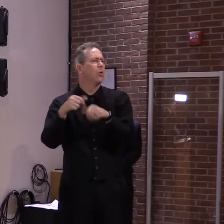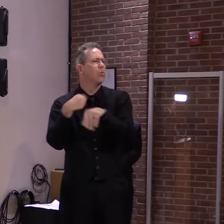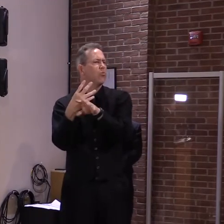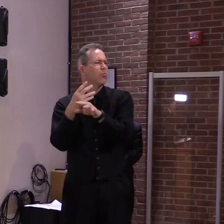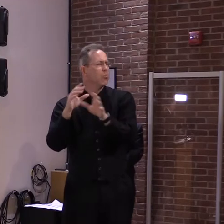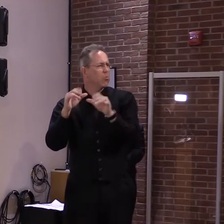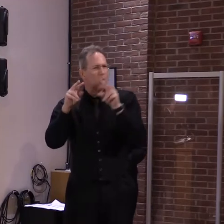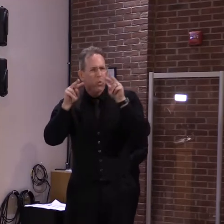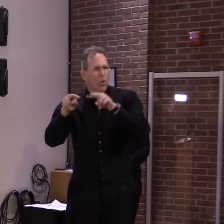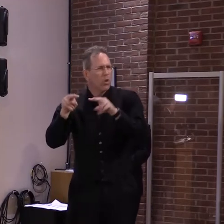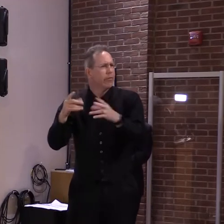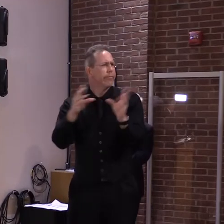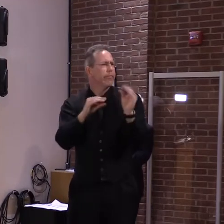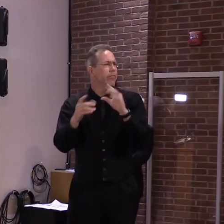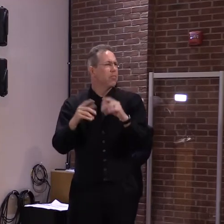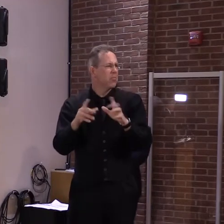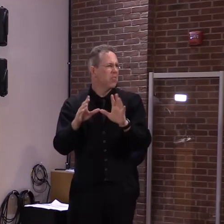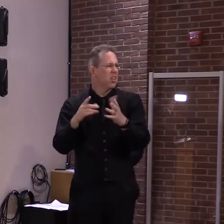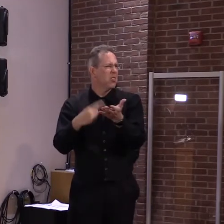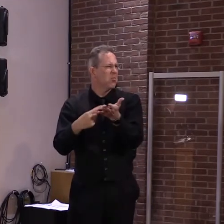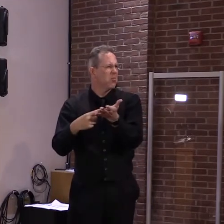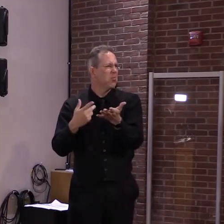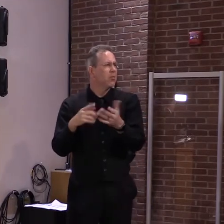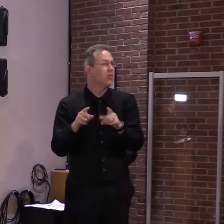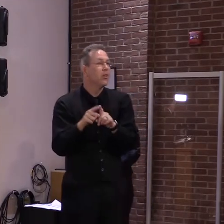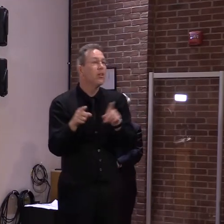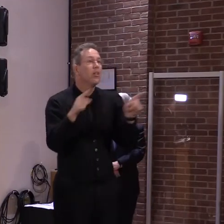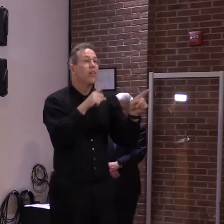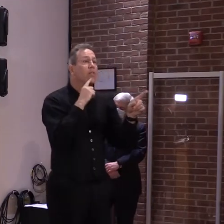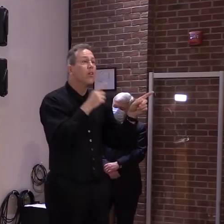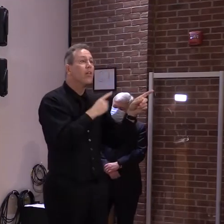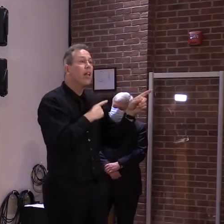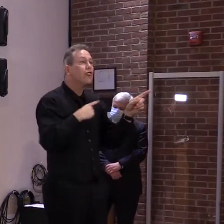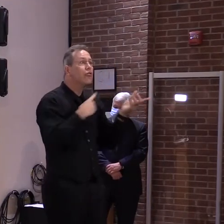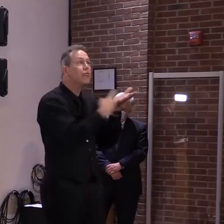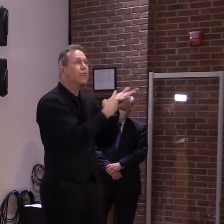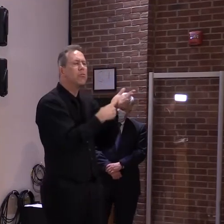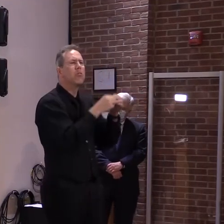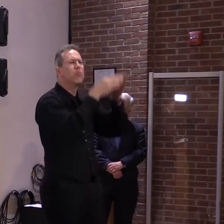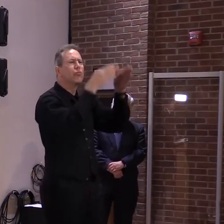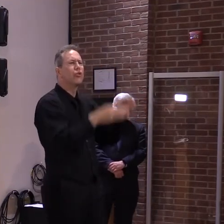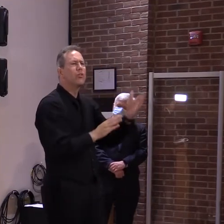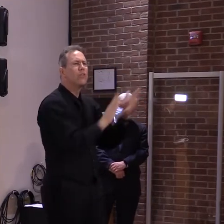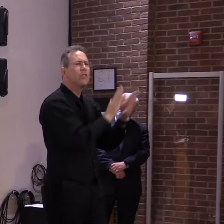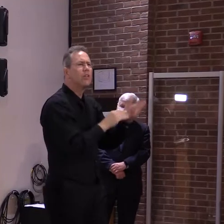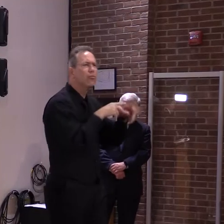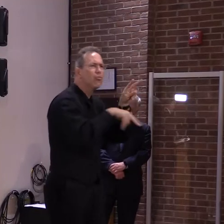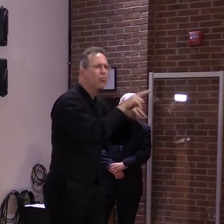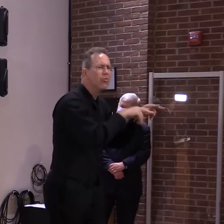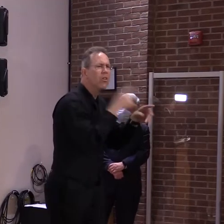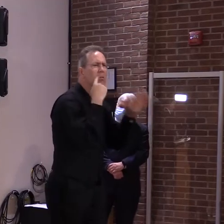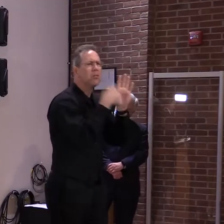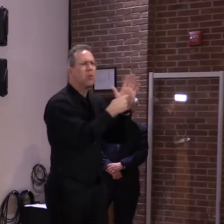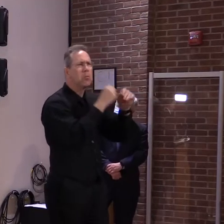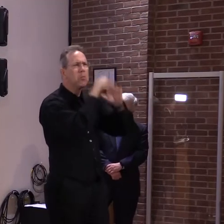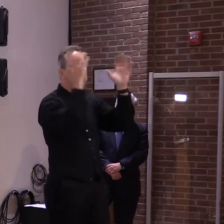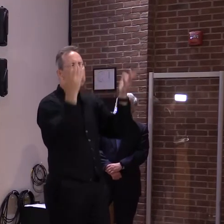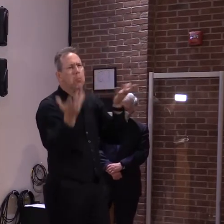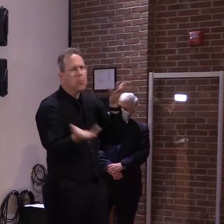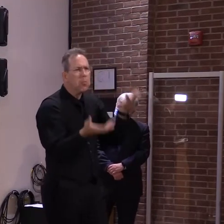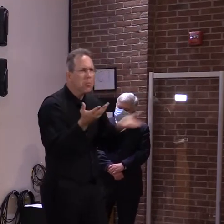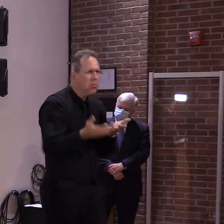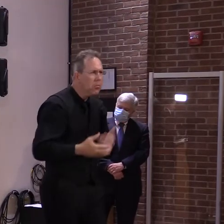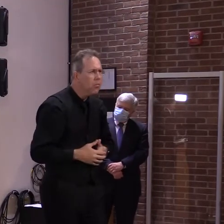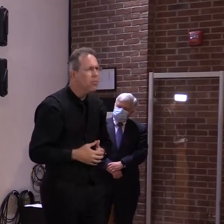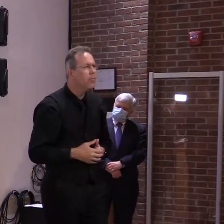as you stated, this is the people's house, and you can't close the doors to the people's house. It's just against